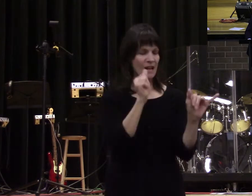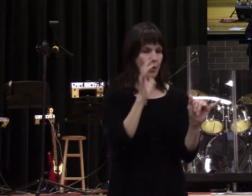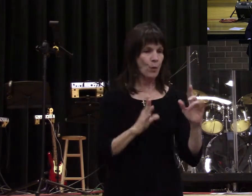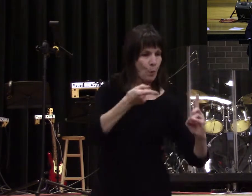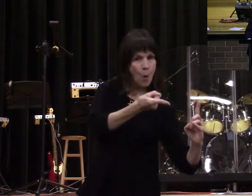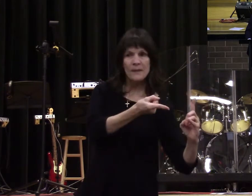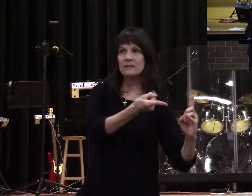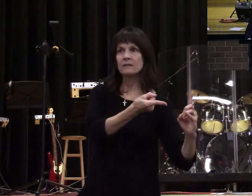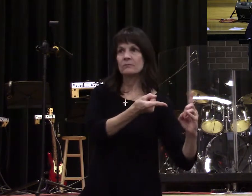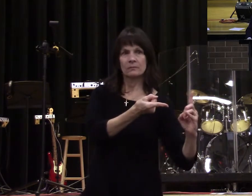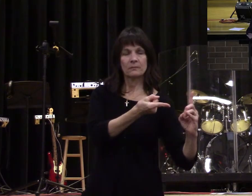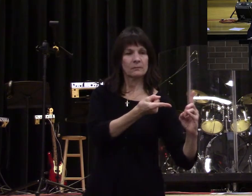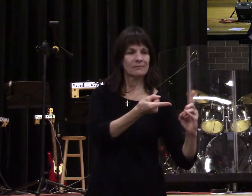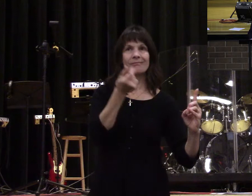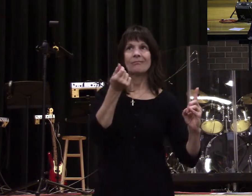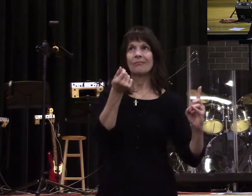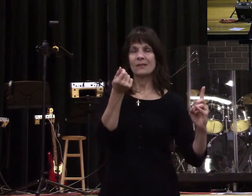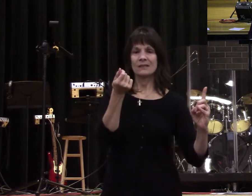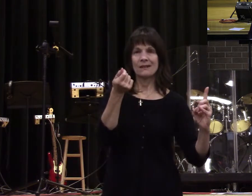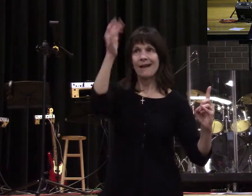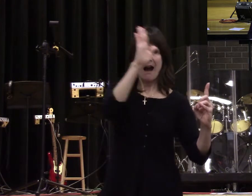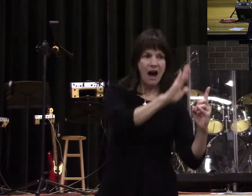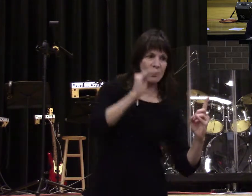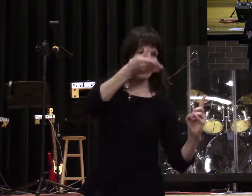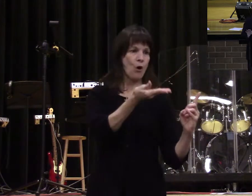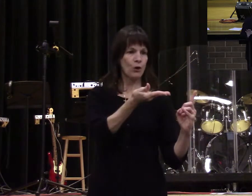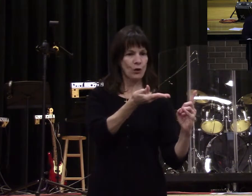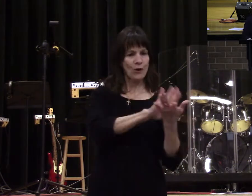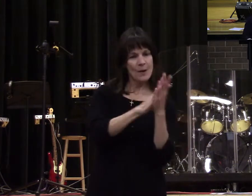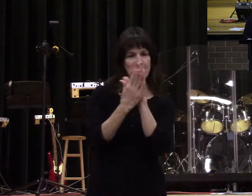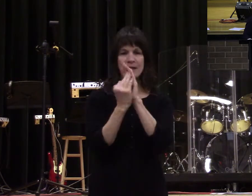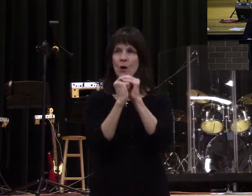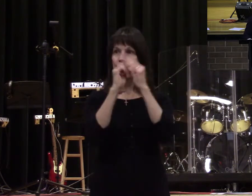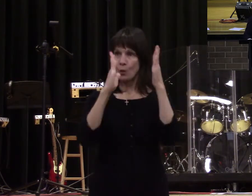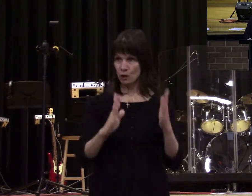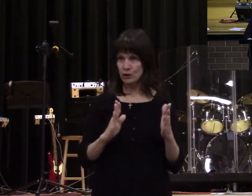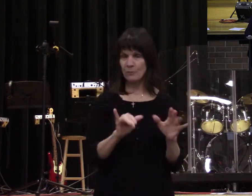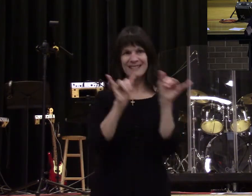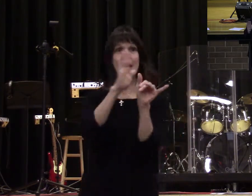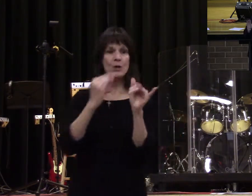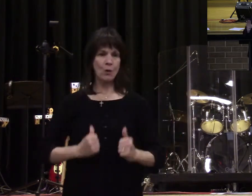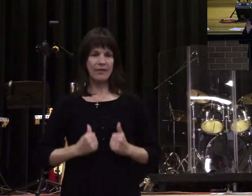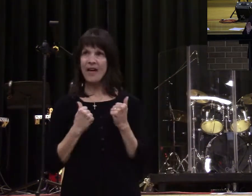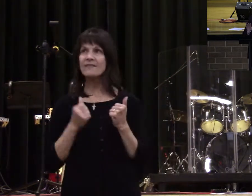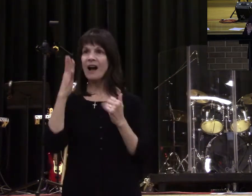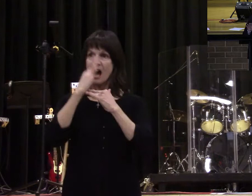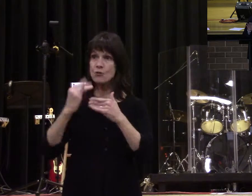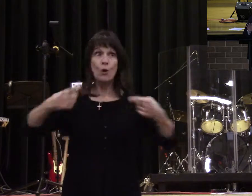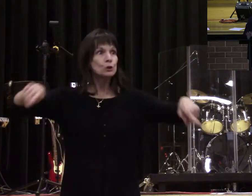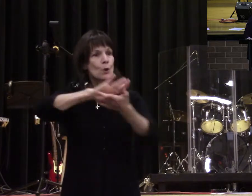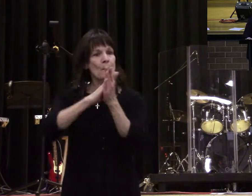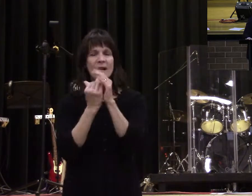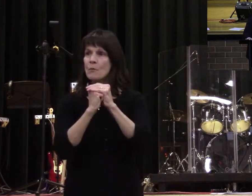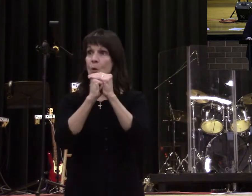worshiper? I don't care where you are in your spiritual life. I don't care if you're struggling with alcohol. I don't care if you're struggling